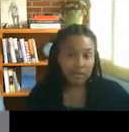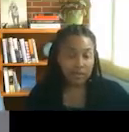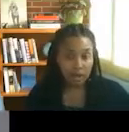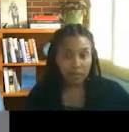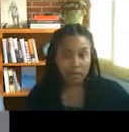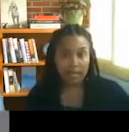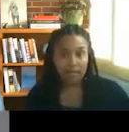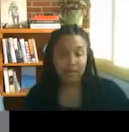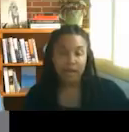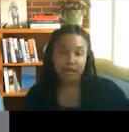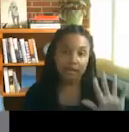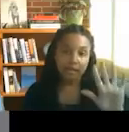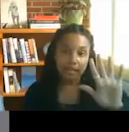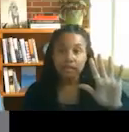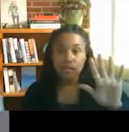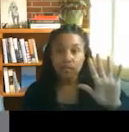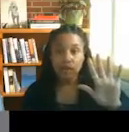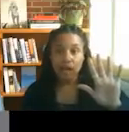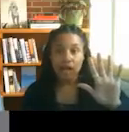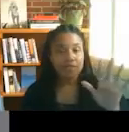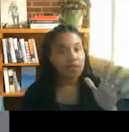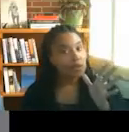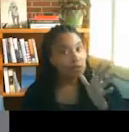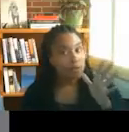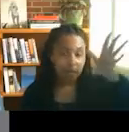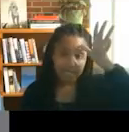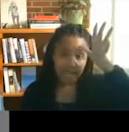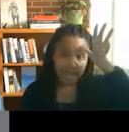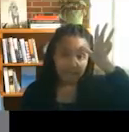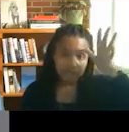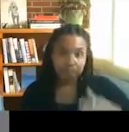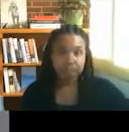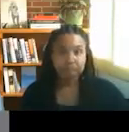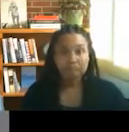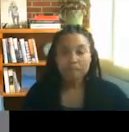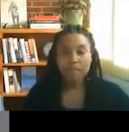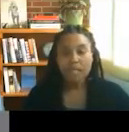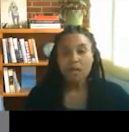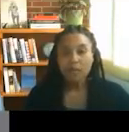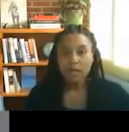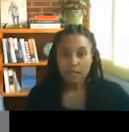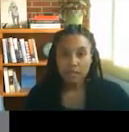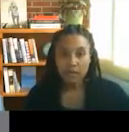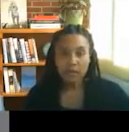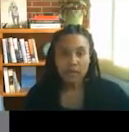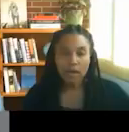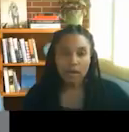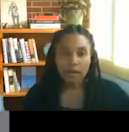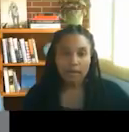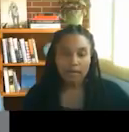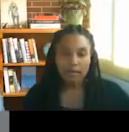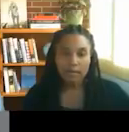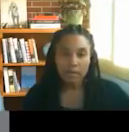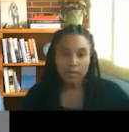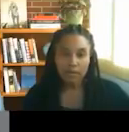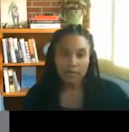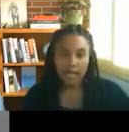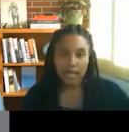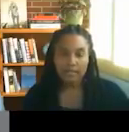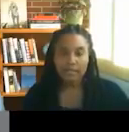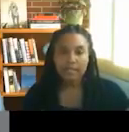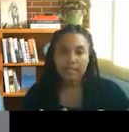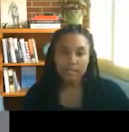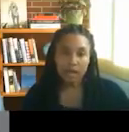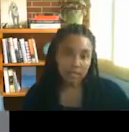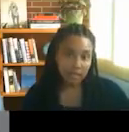also use a number classifier, like the number 5 for mom and dad. We also know